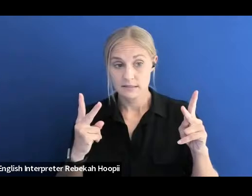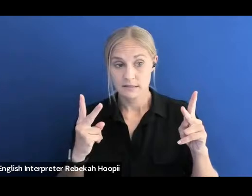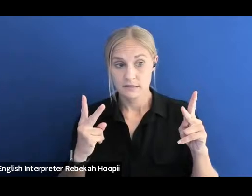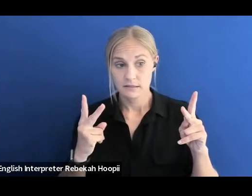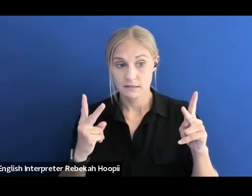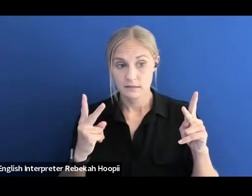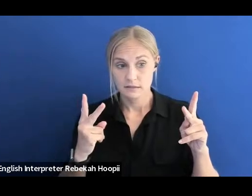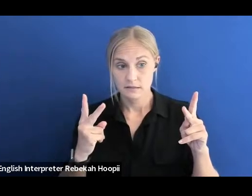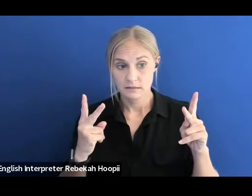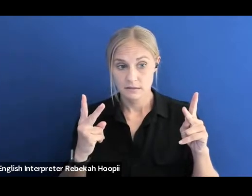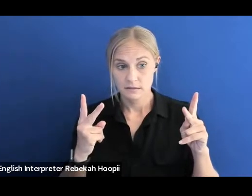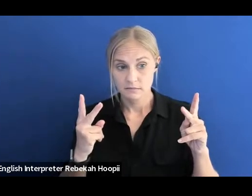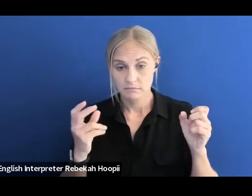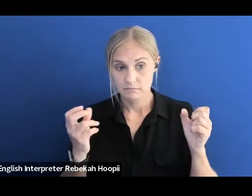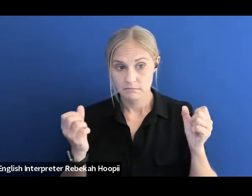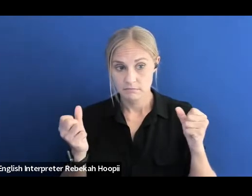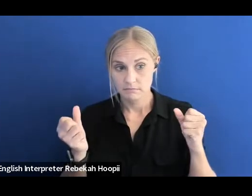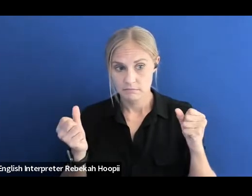Baikahead,